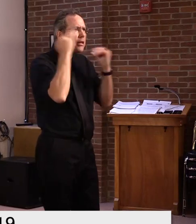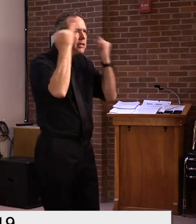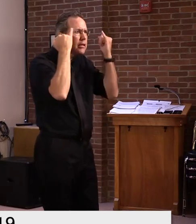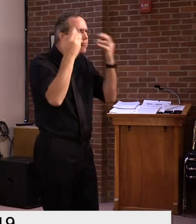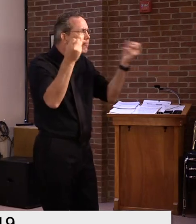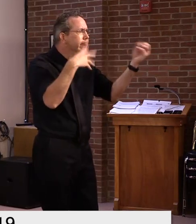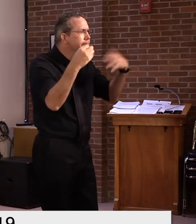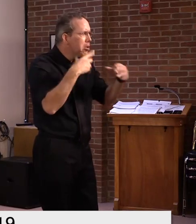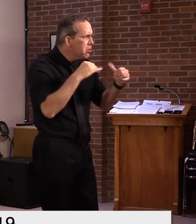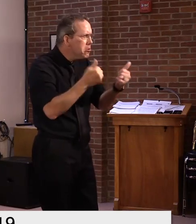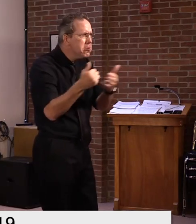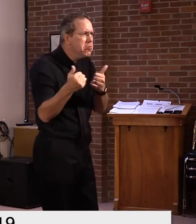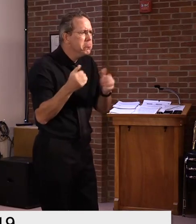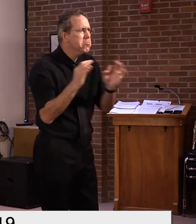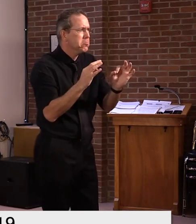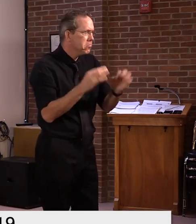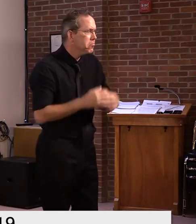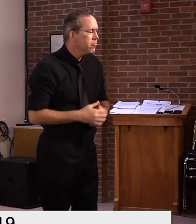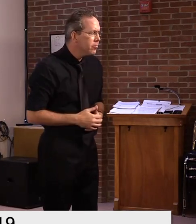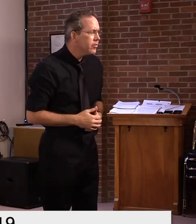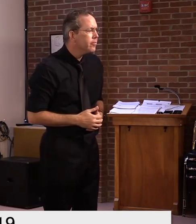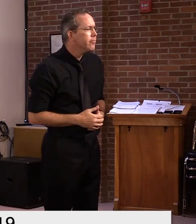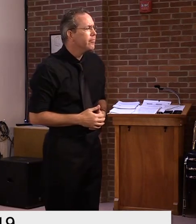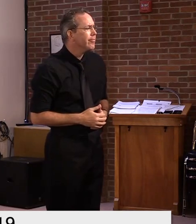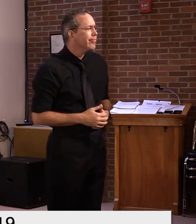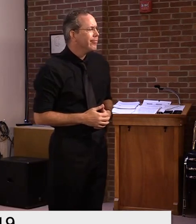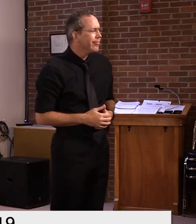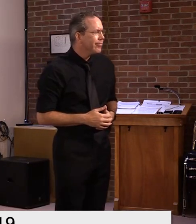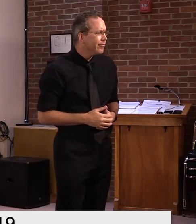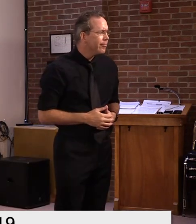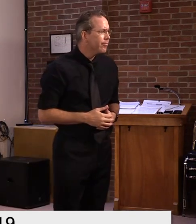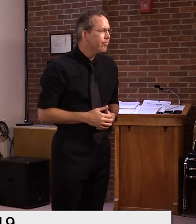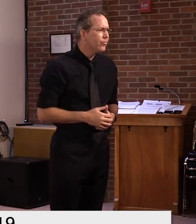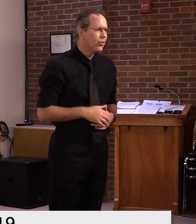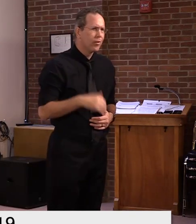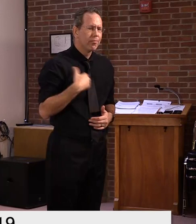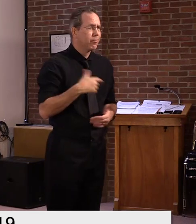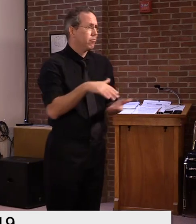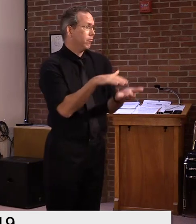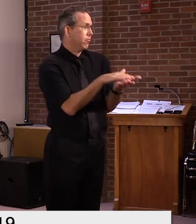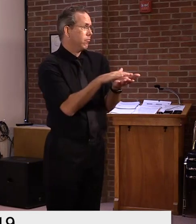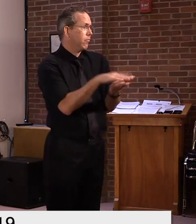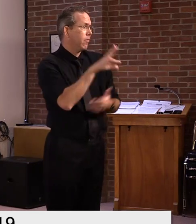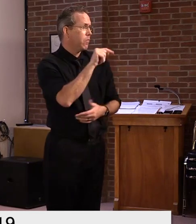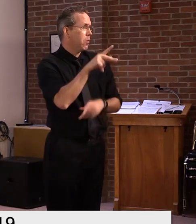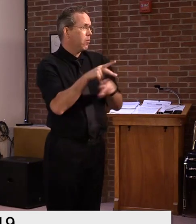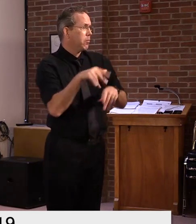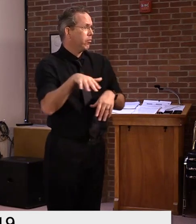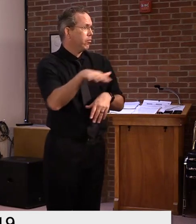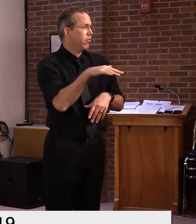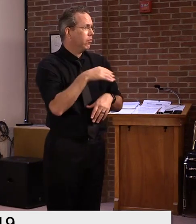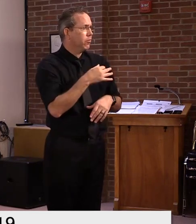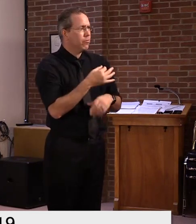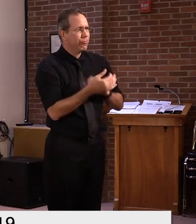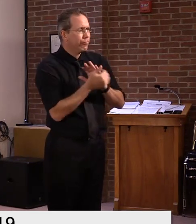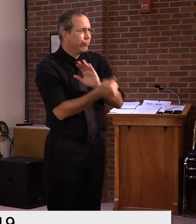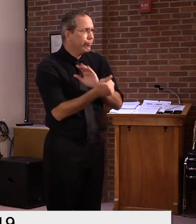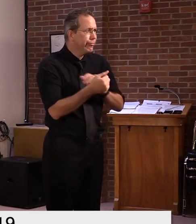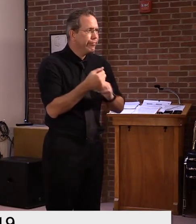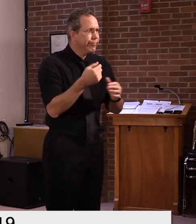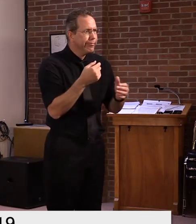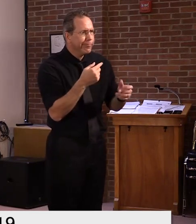ability to program solve when faced with a sort of collective challenge. I know